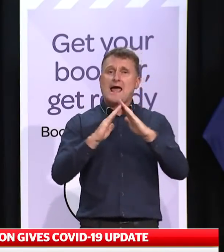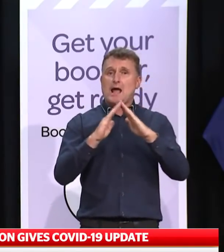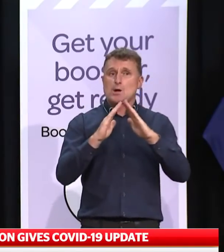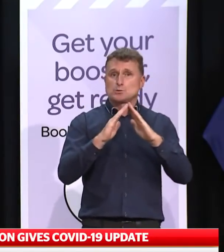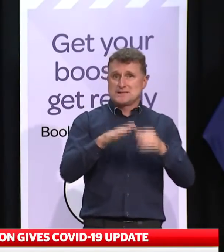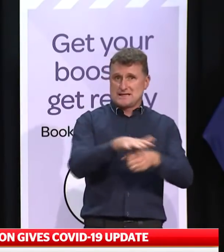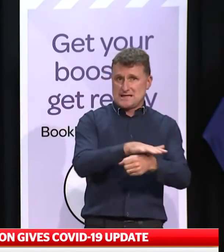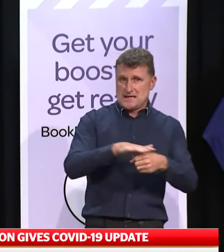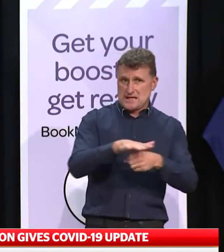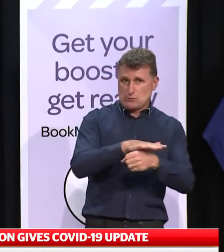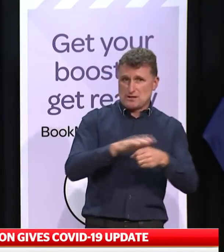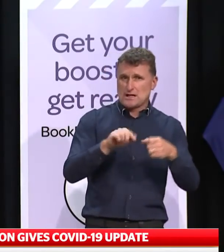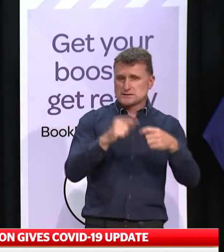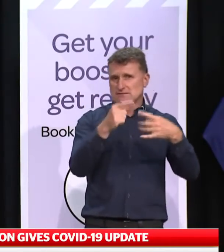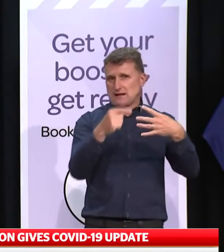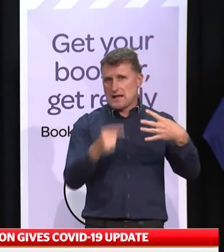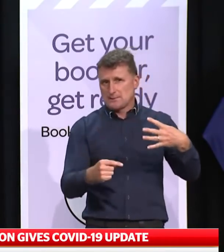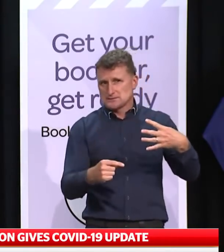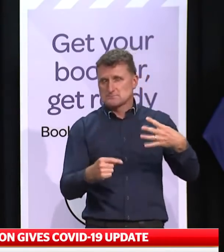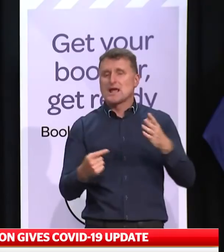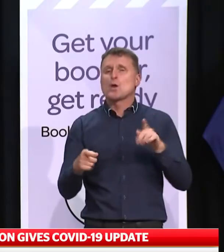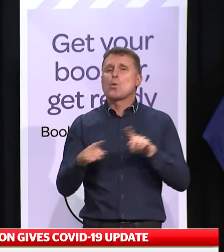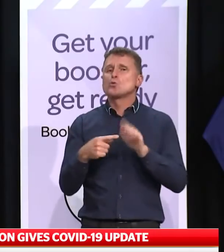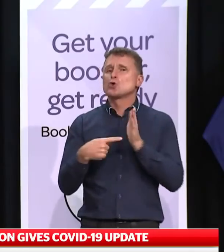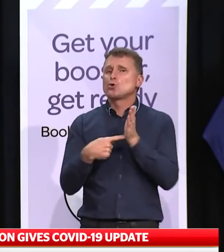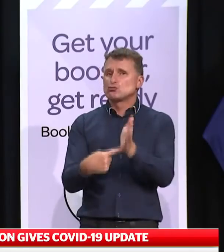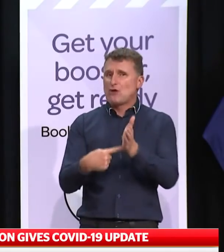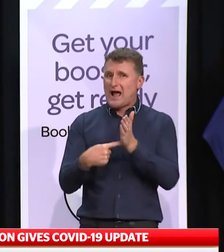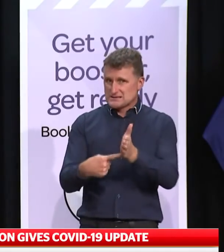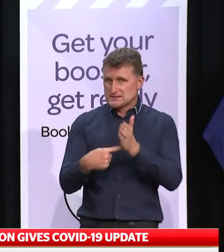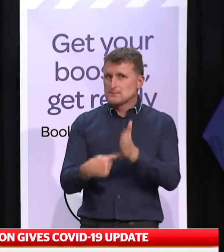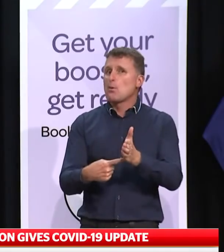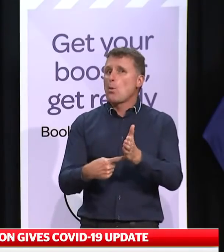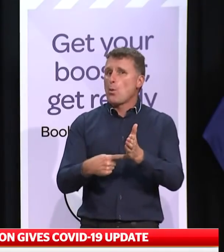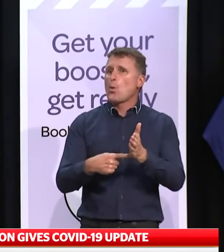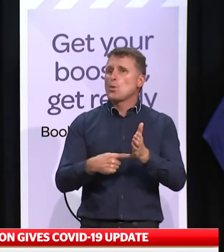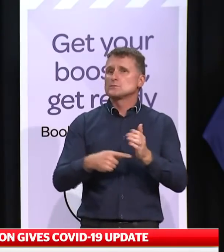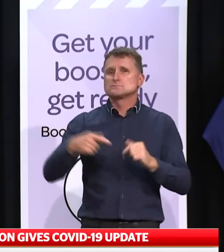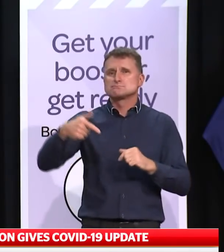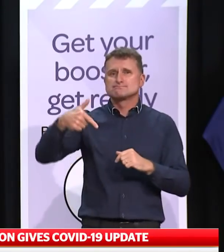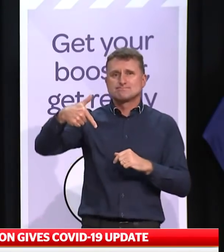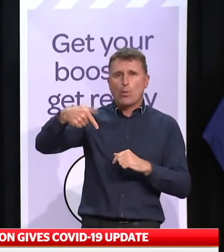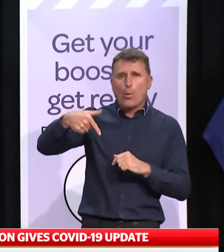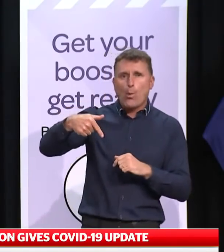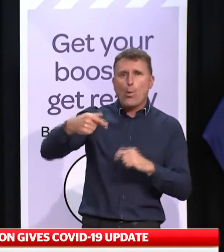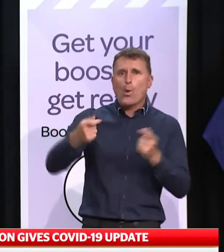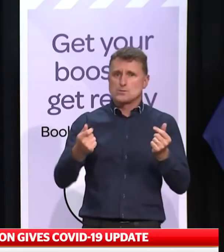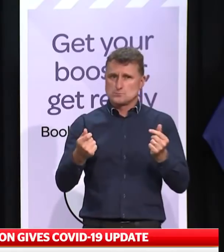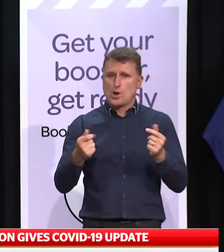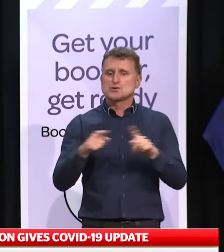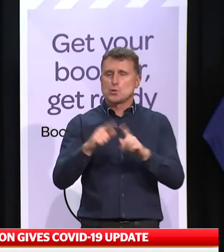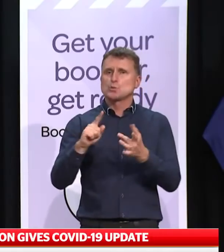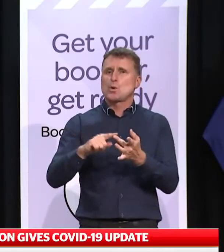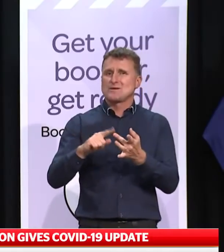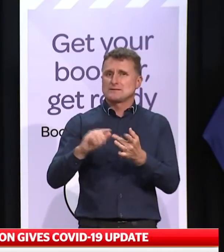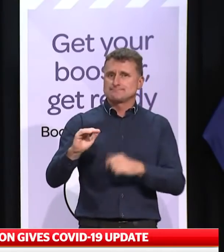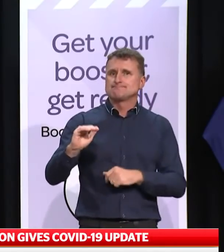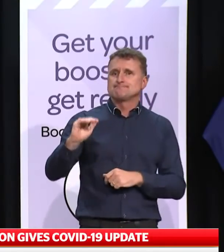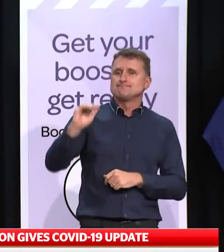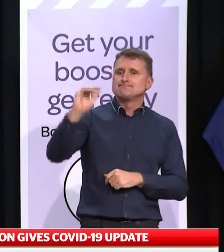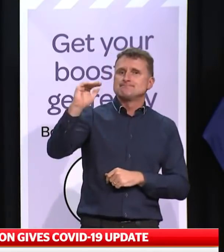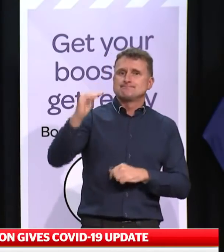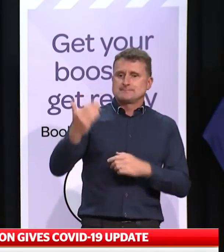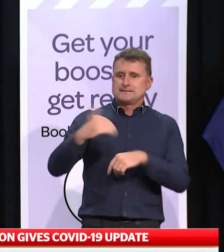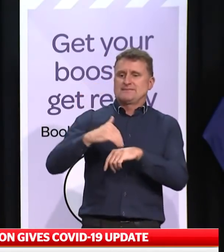of different elements, and the other, transport, which is clearly driven by oil prices. I'll finish, John. Is driven by oil